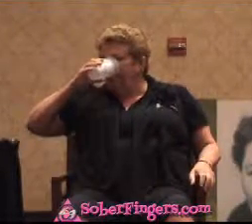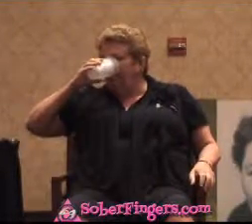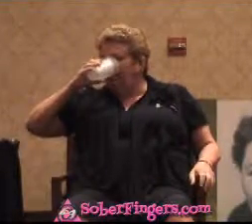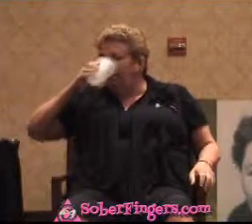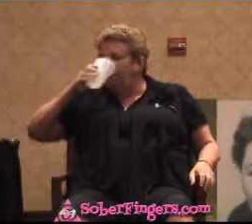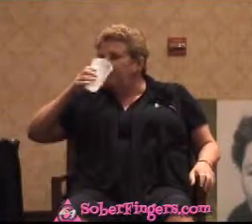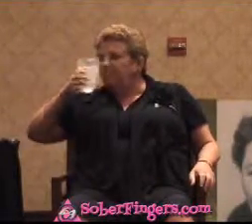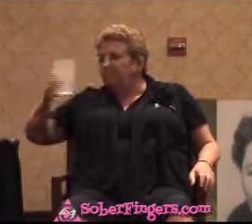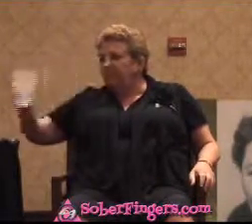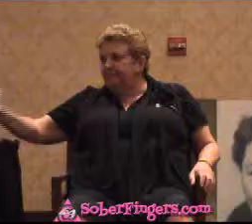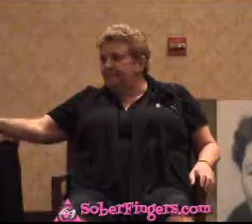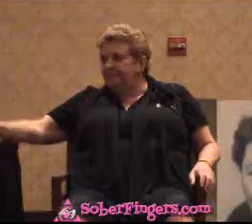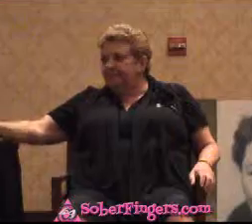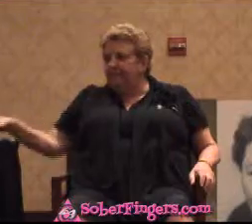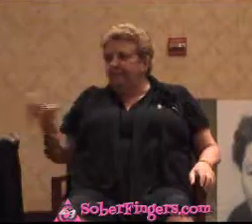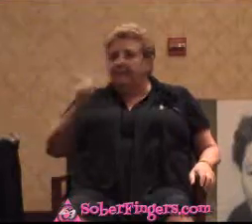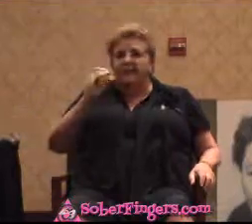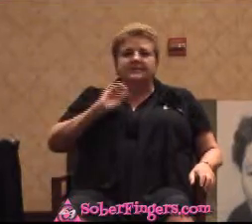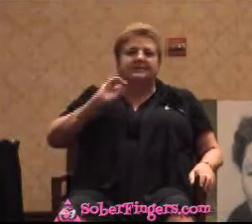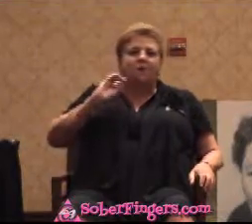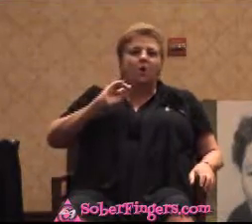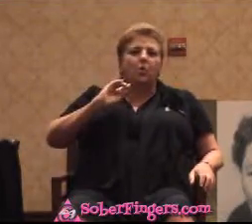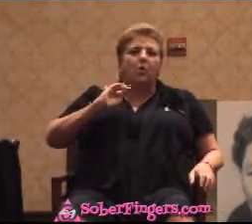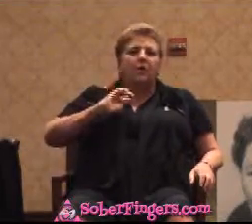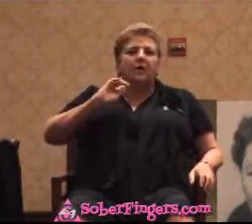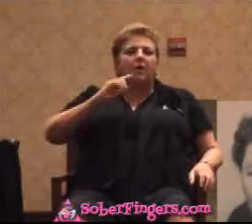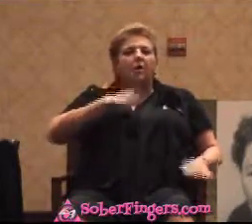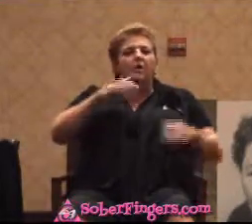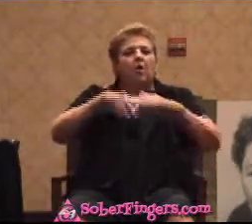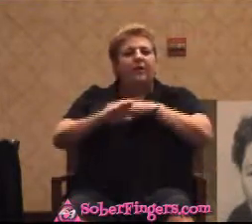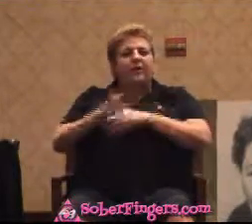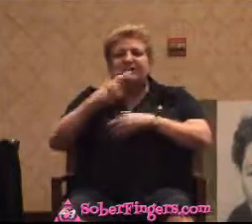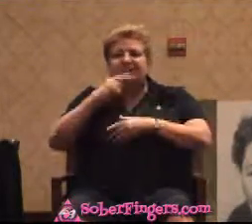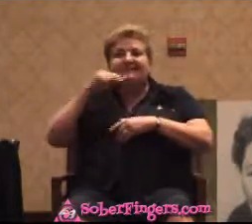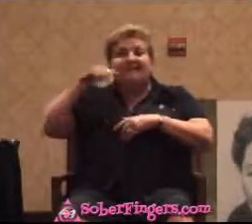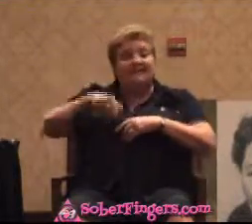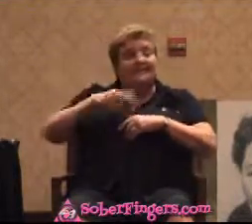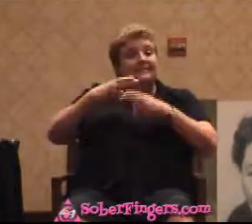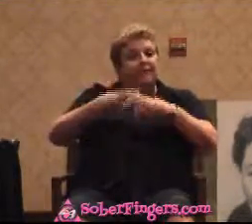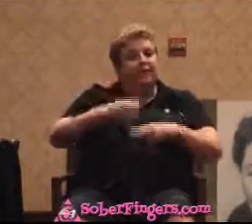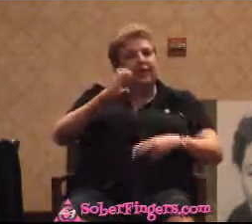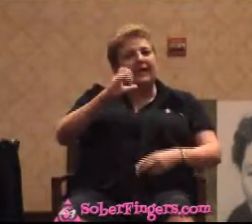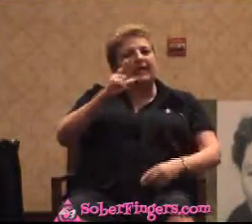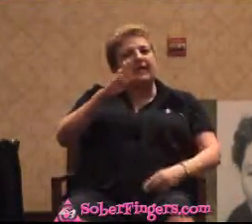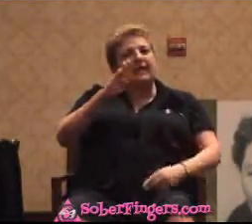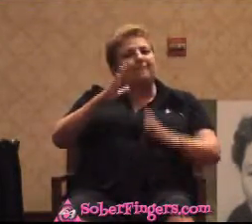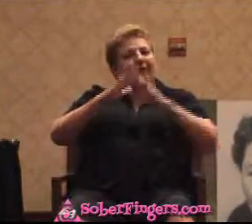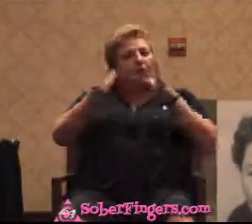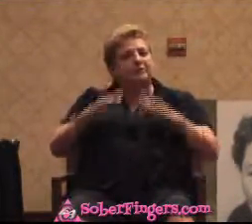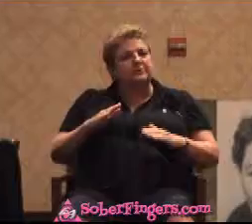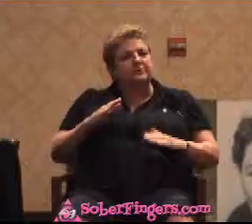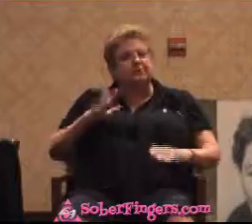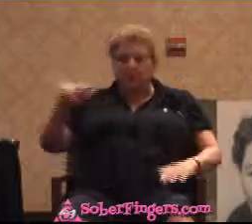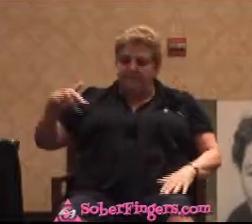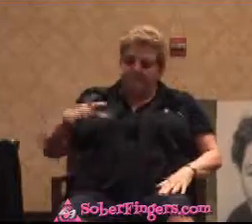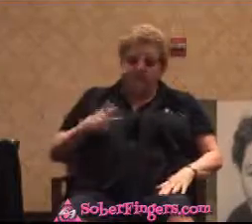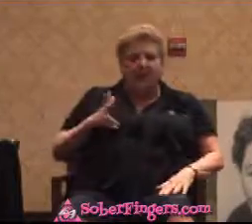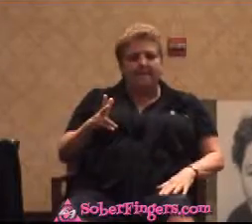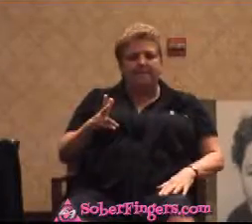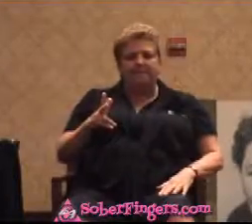so we walk up, and she says this is a clubhouse. And we pull up, and it's about 200